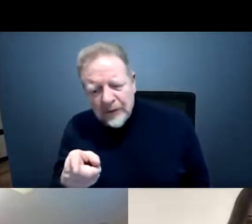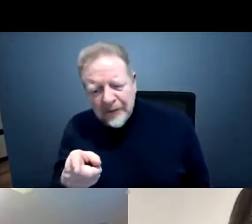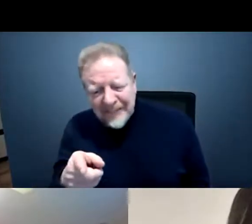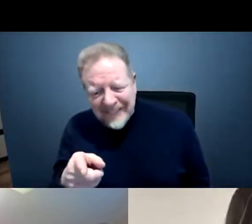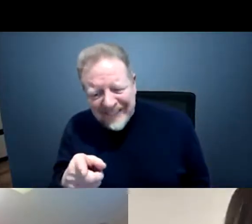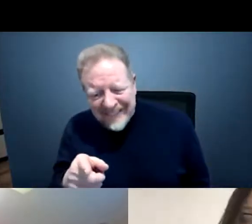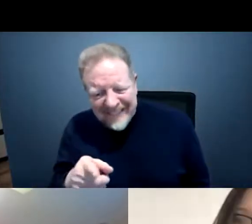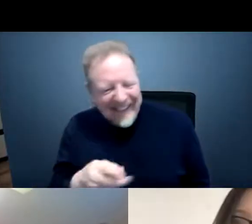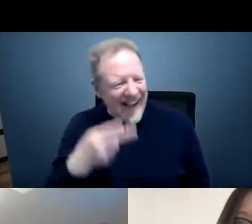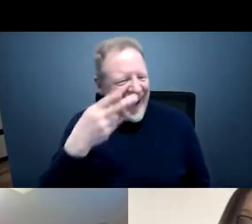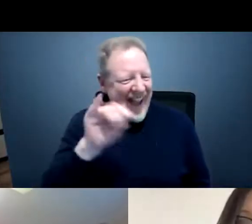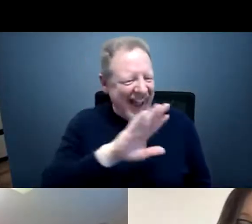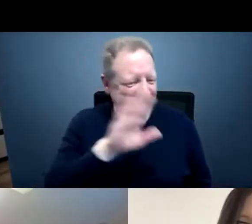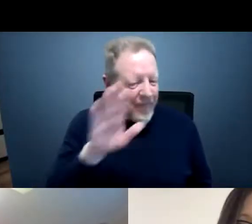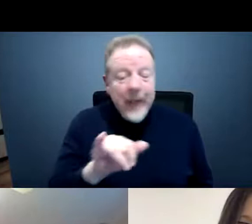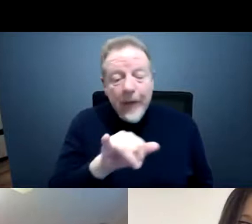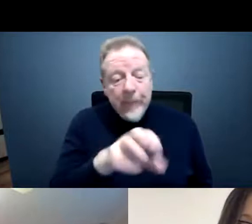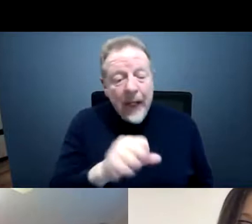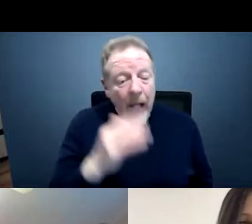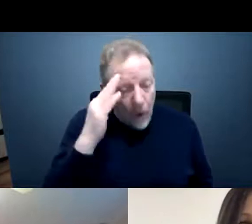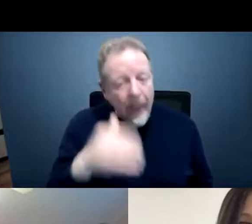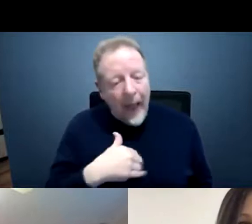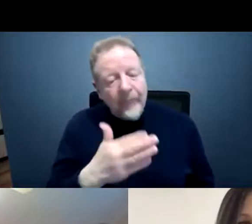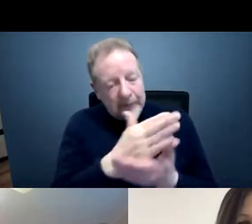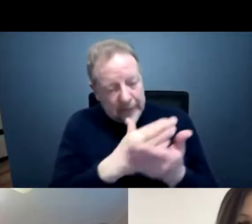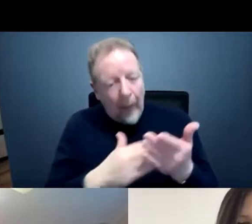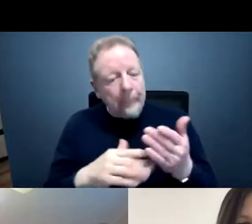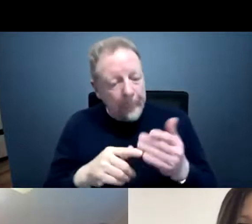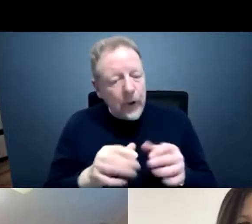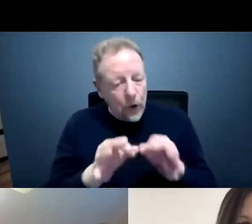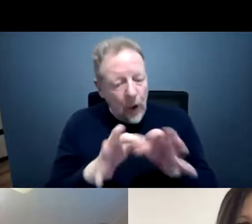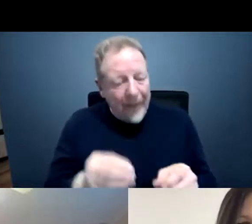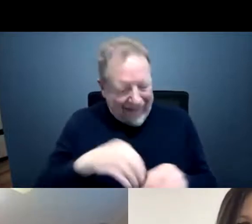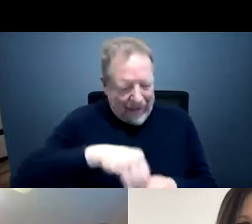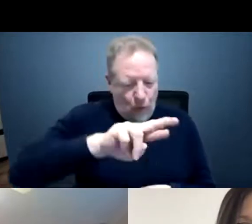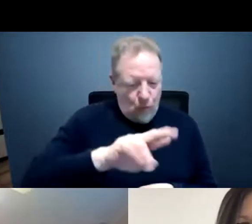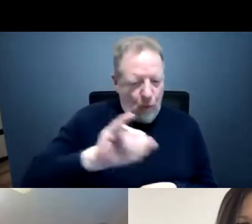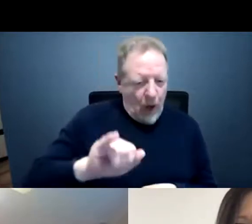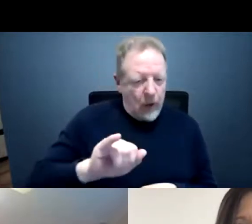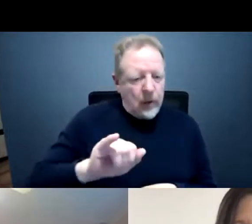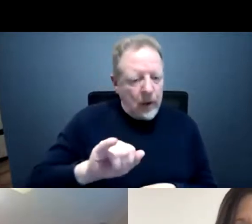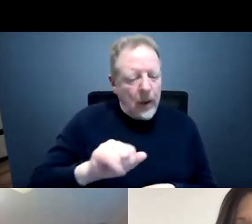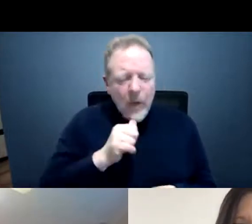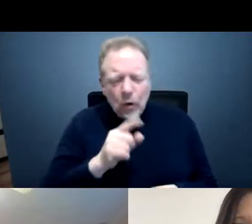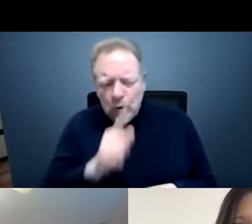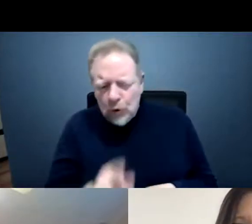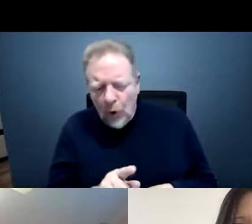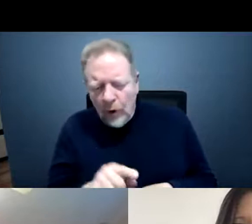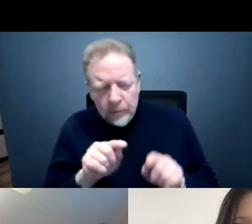Hi. Yes, I do know that there are some within Rhode Island. I'm not sure, but I know in